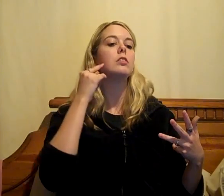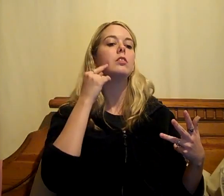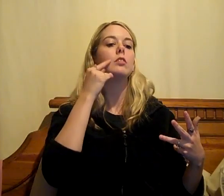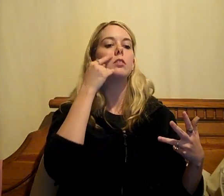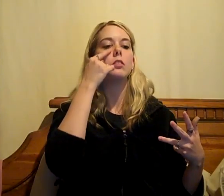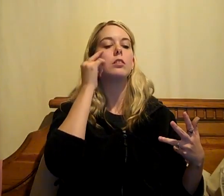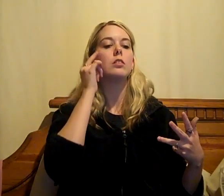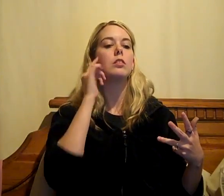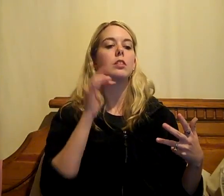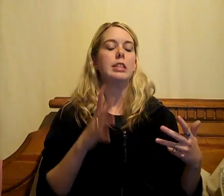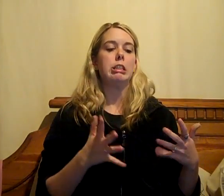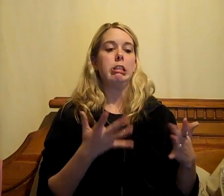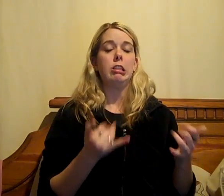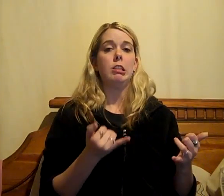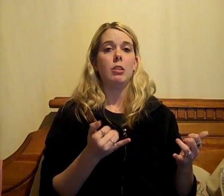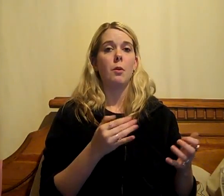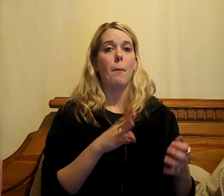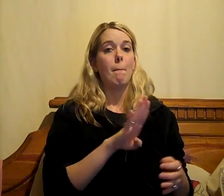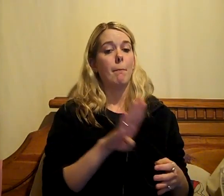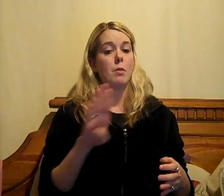around the outside of that.